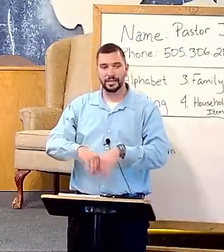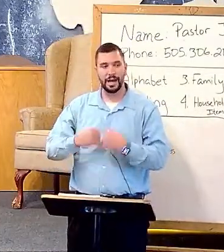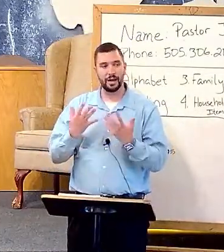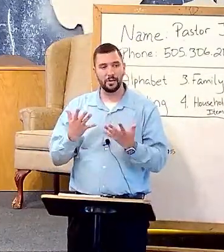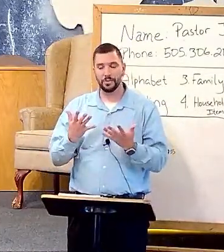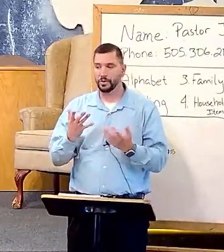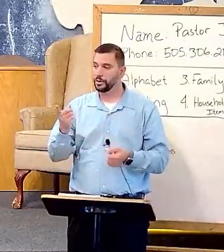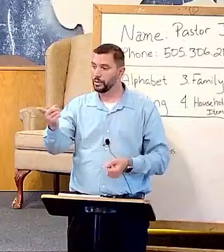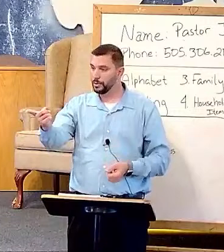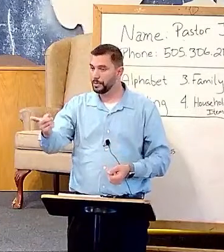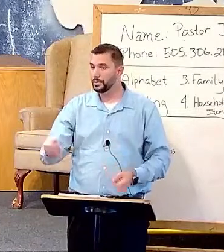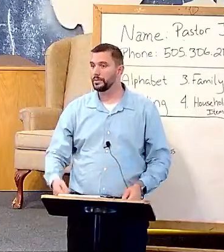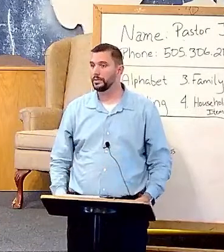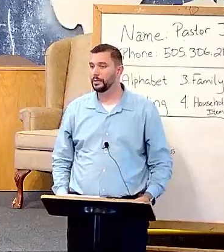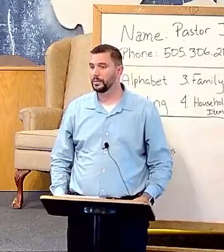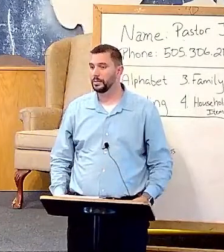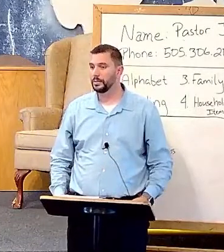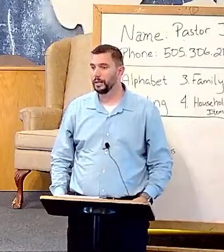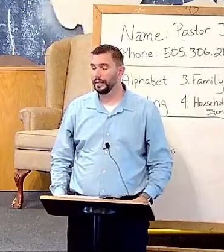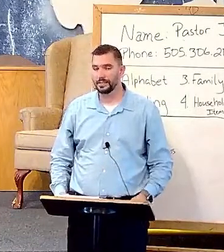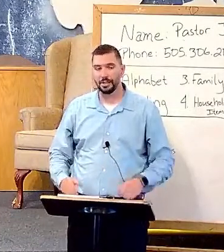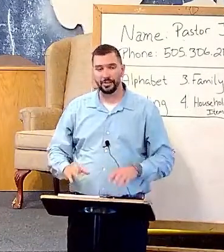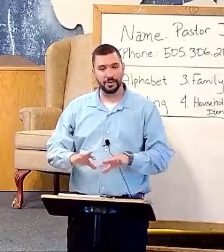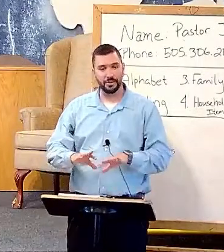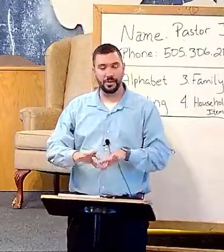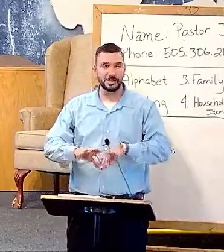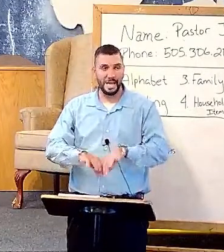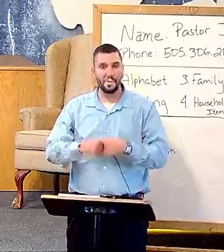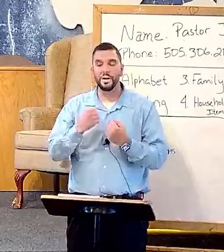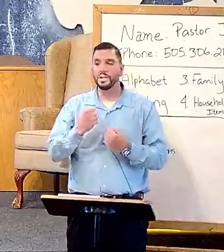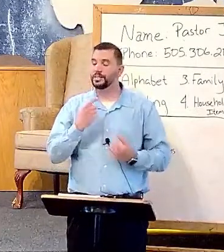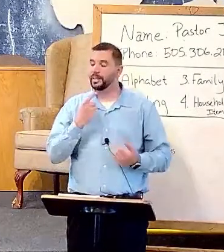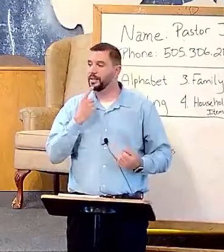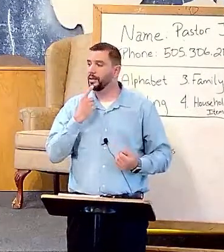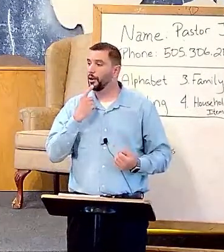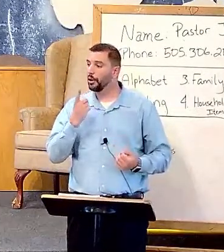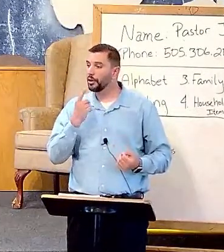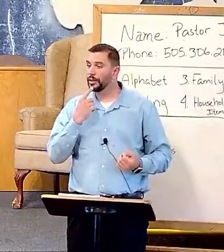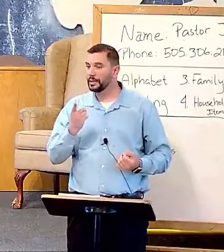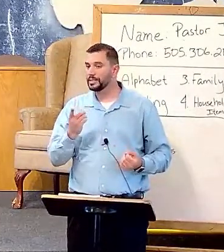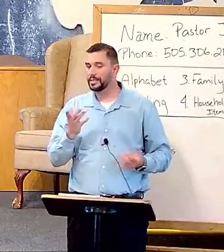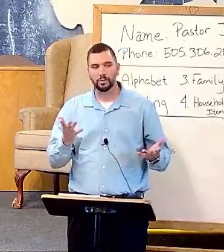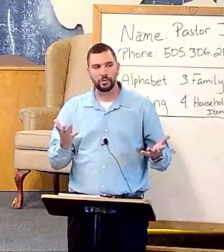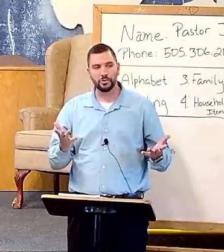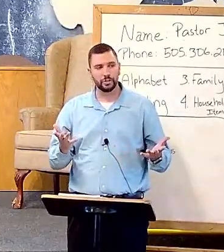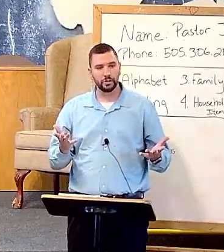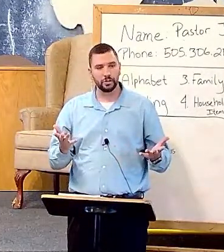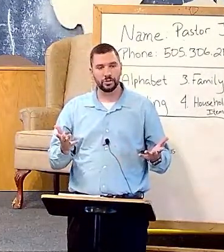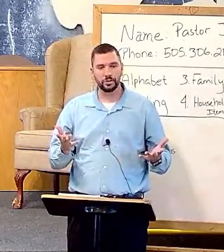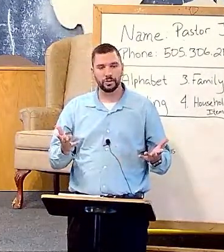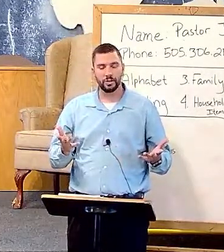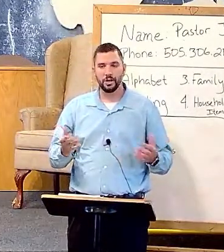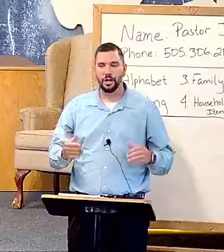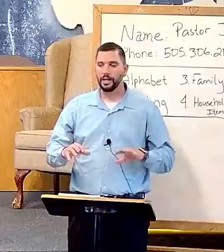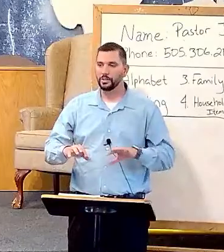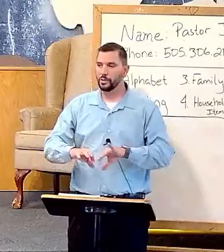how you. And that's they're asking how, because again, are, is, they don't use those. And so it's